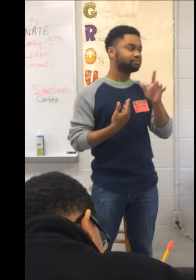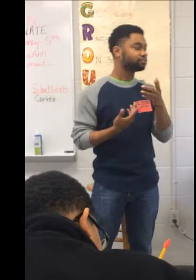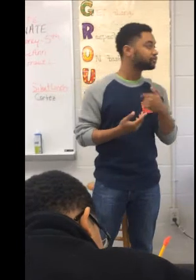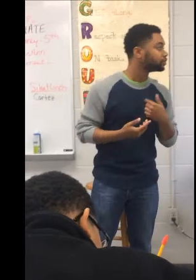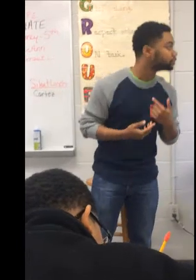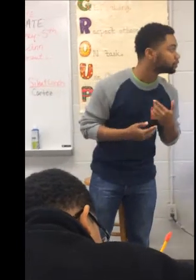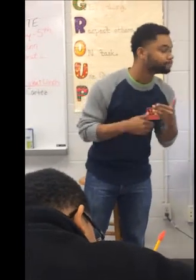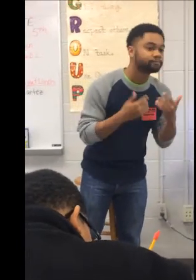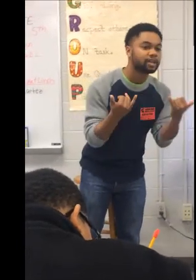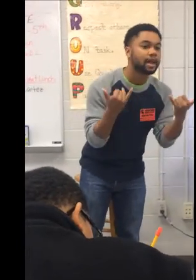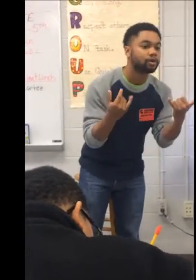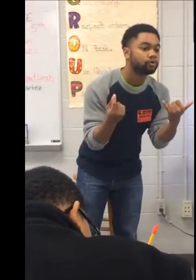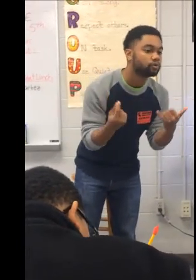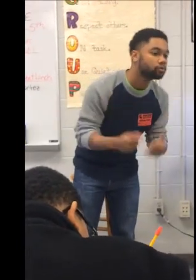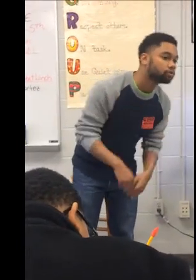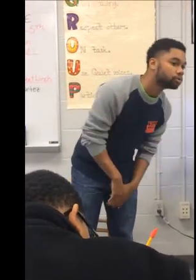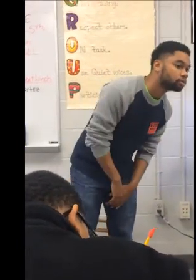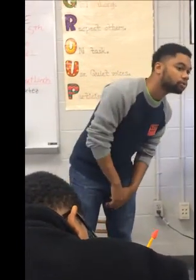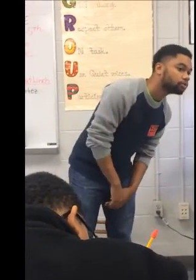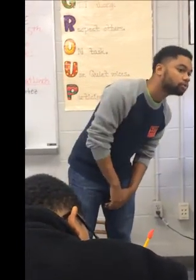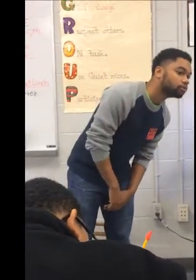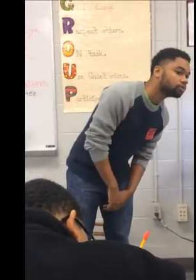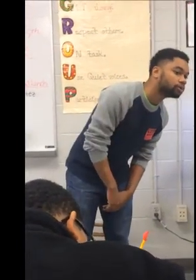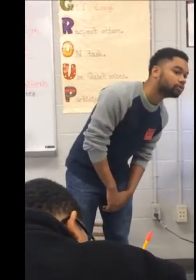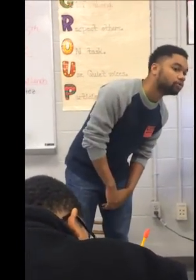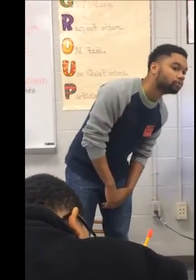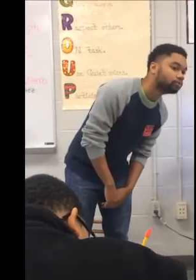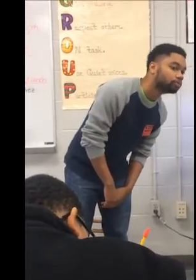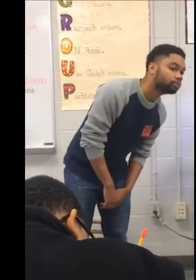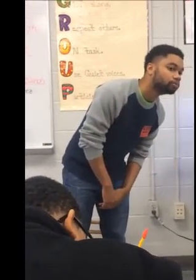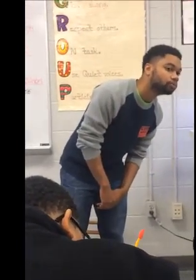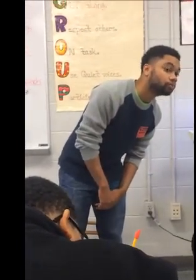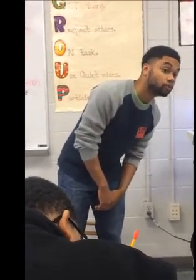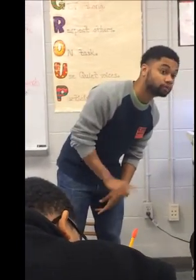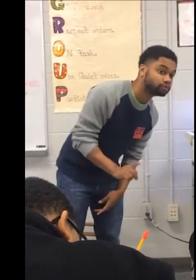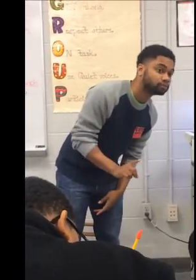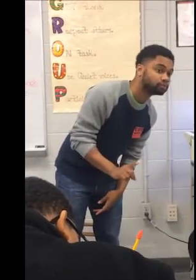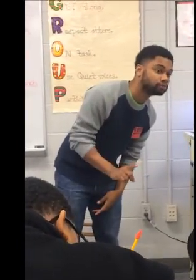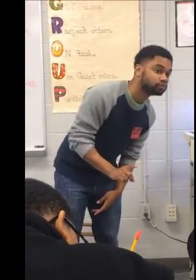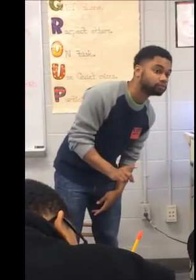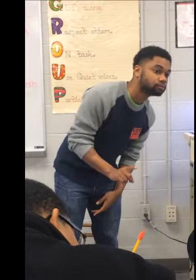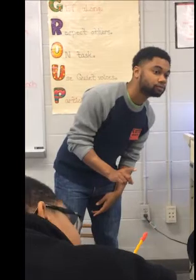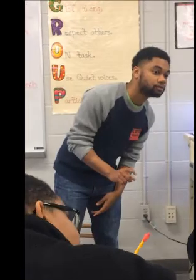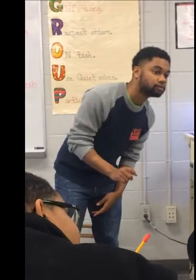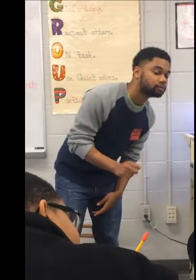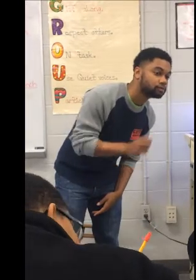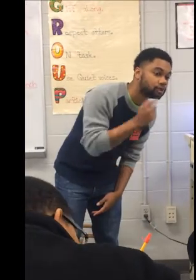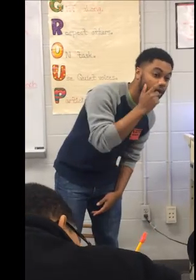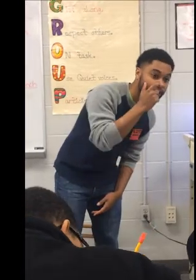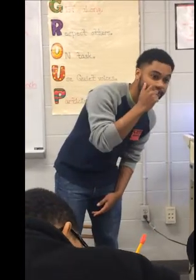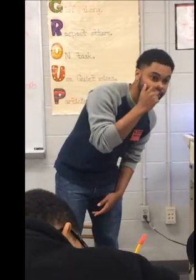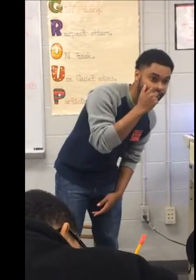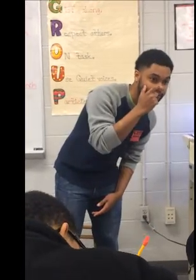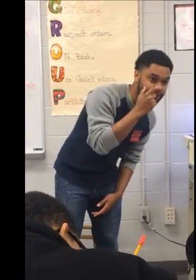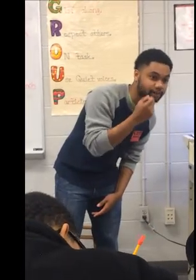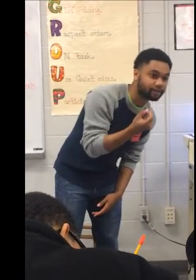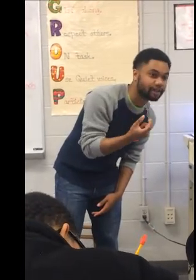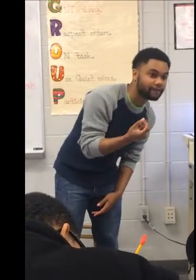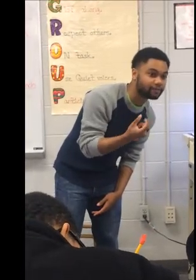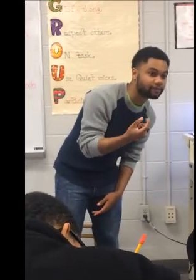now? Is 1 divisible by 4? Yes. 1 is not divisible by 4. What goes there,